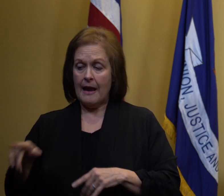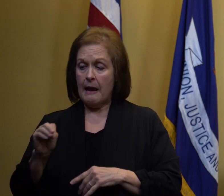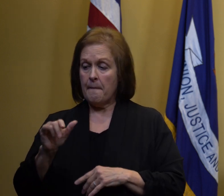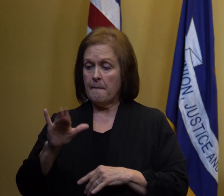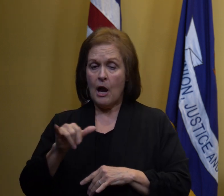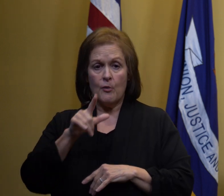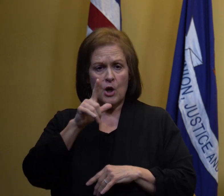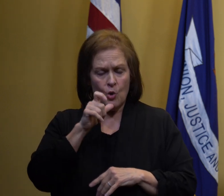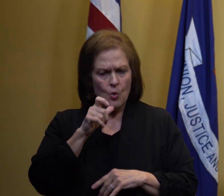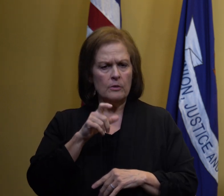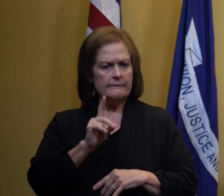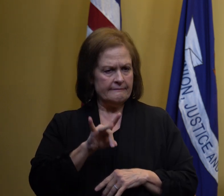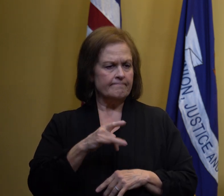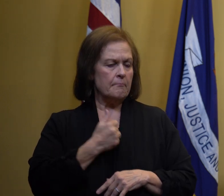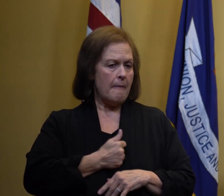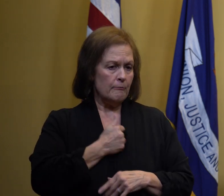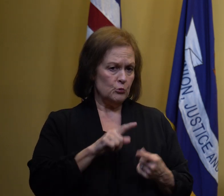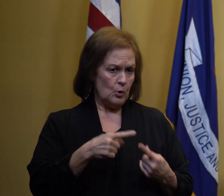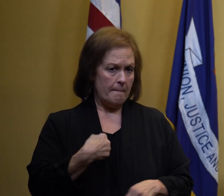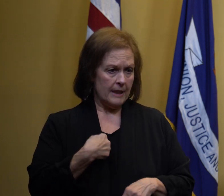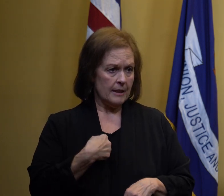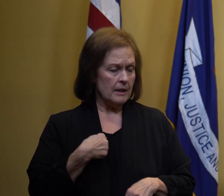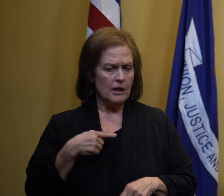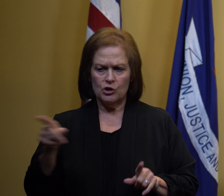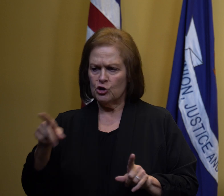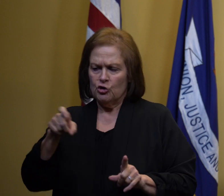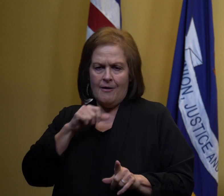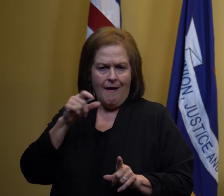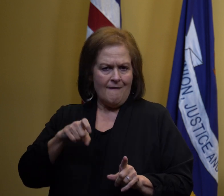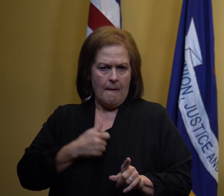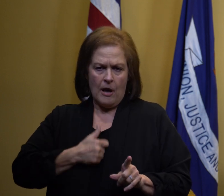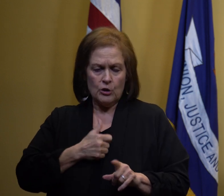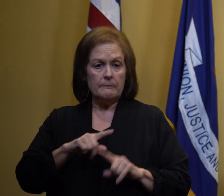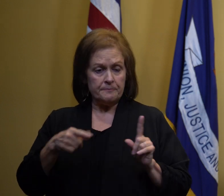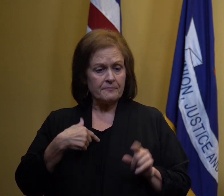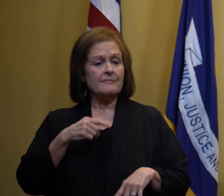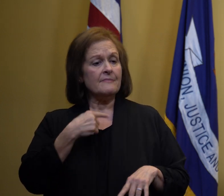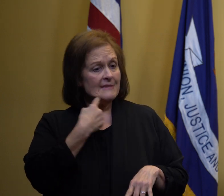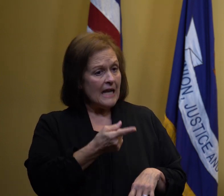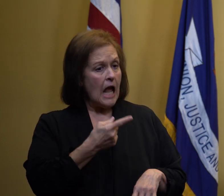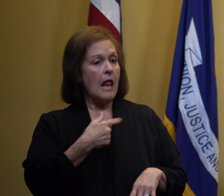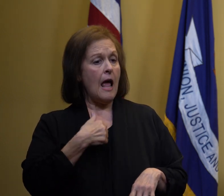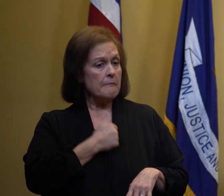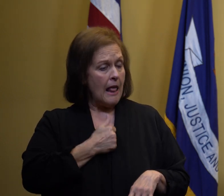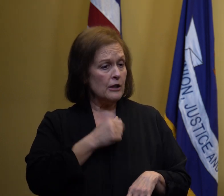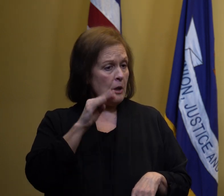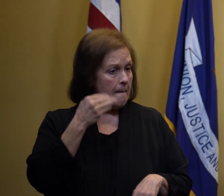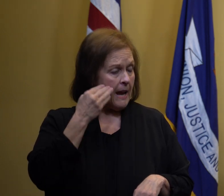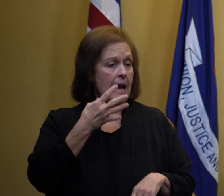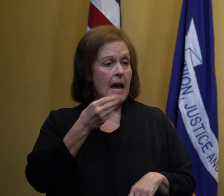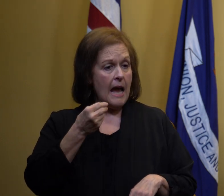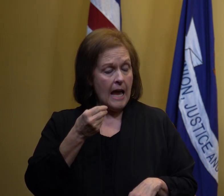me, who apologized, who shouldn't have to. So I'm saying I apologize to you, Mary, and all of our team